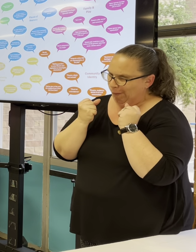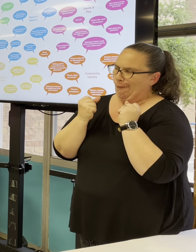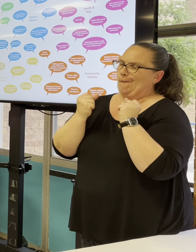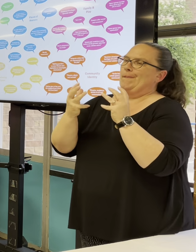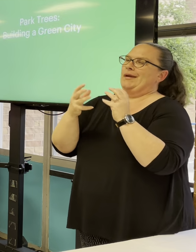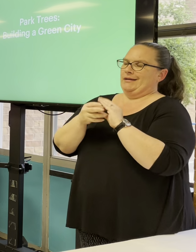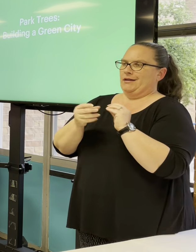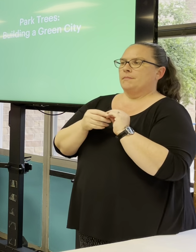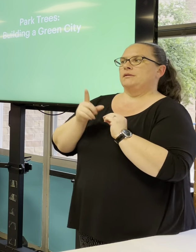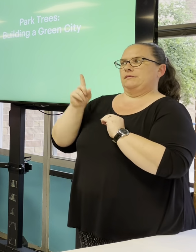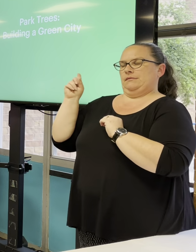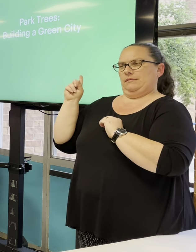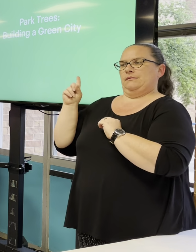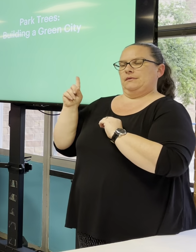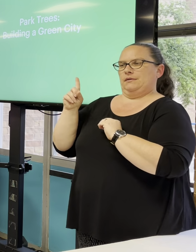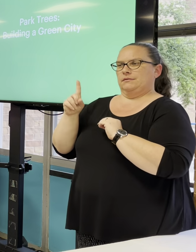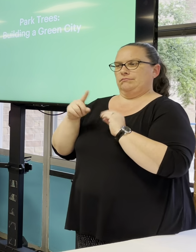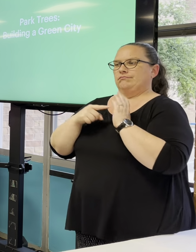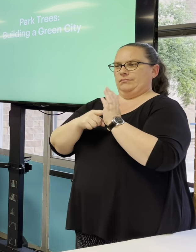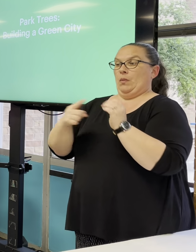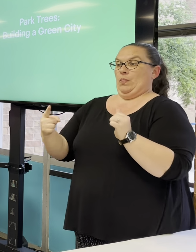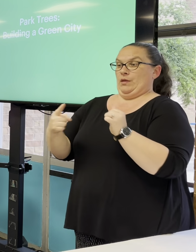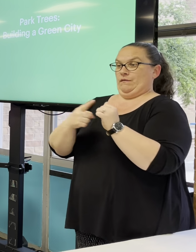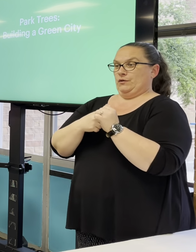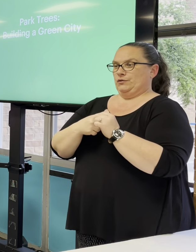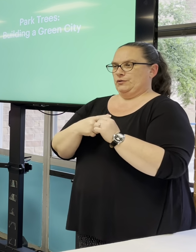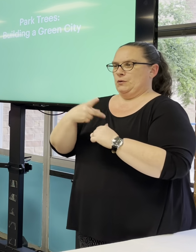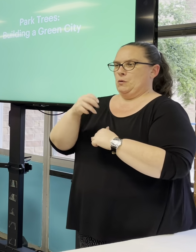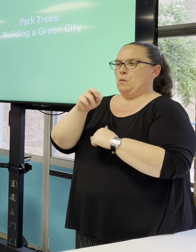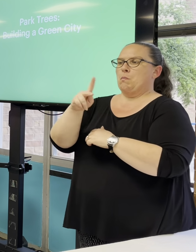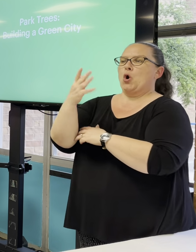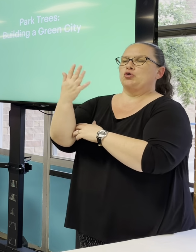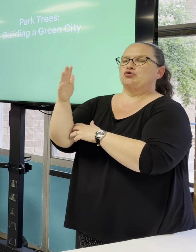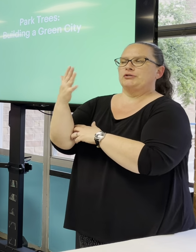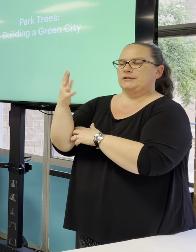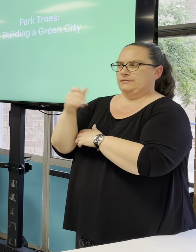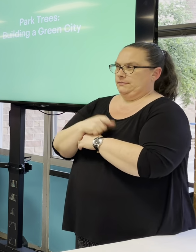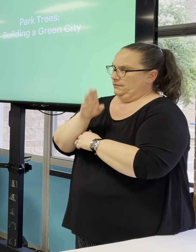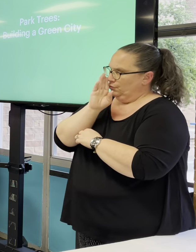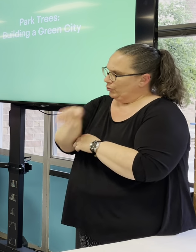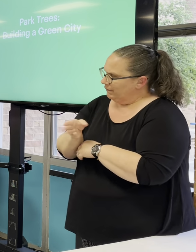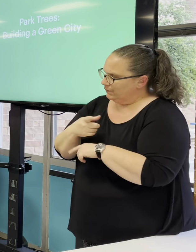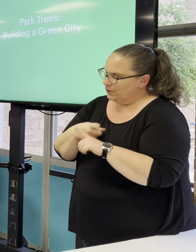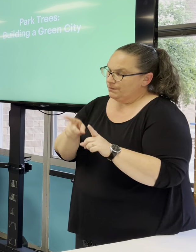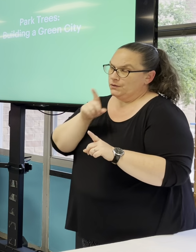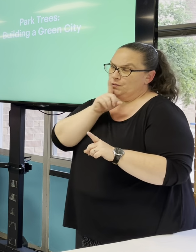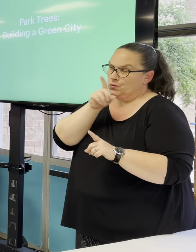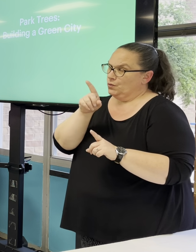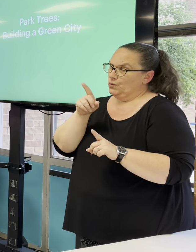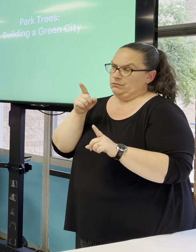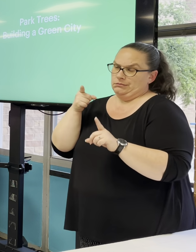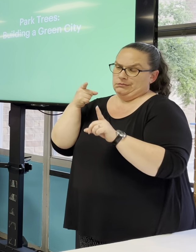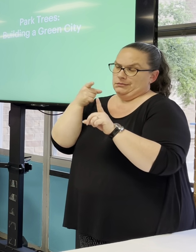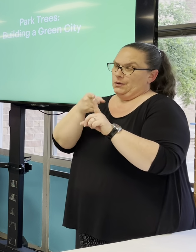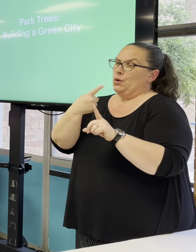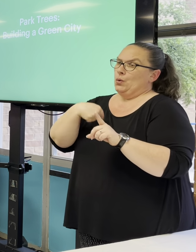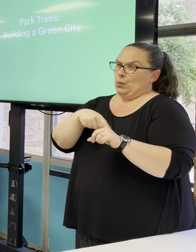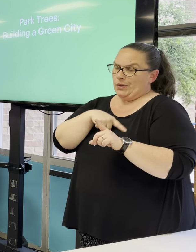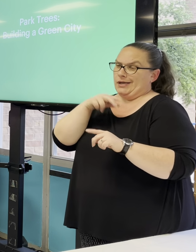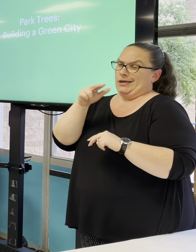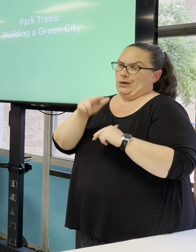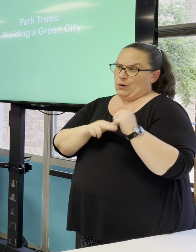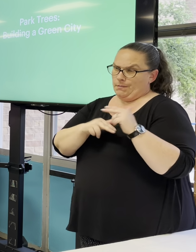reflected for us. So let's go into the first one, park trees. This is a little more straightforward, but again, the context is we're building a